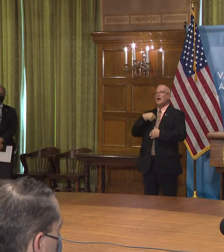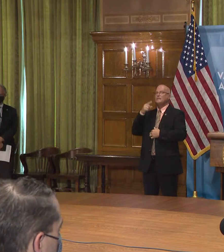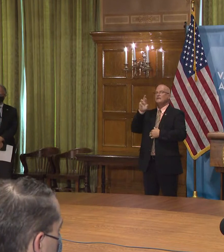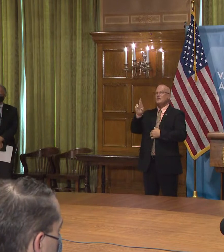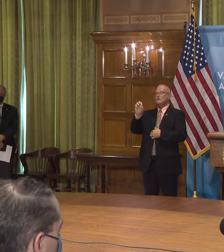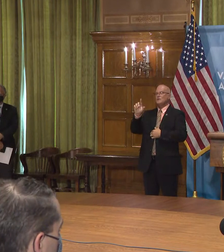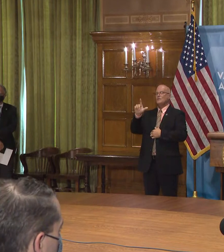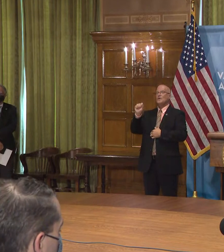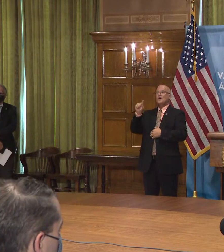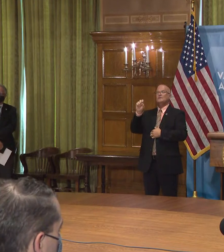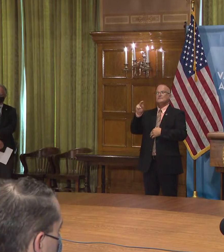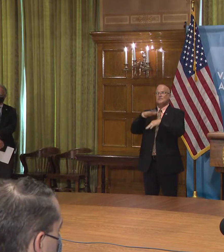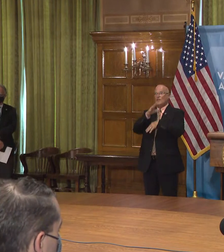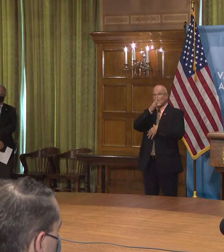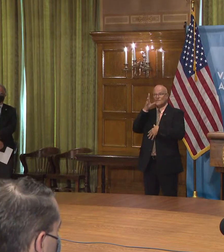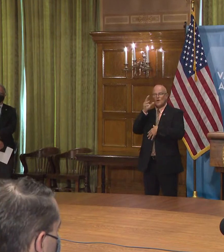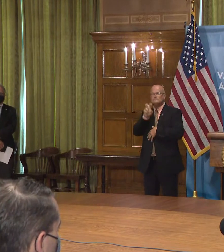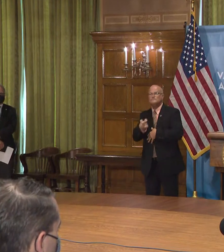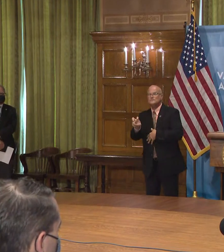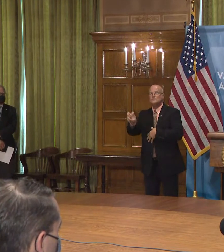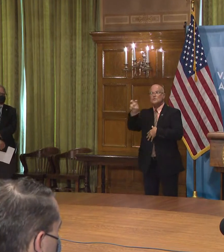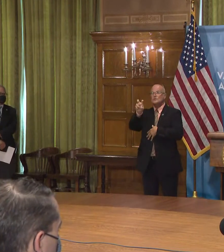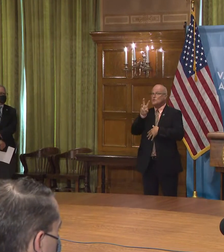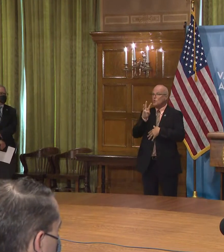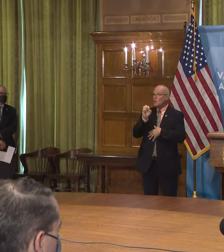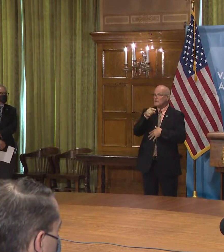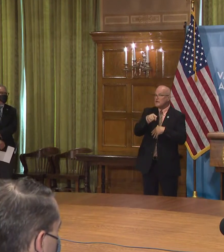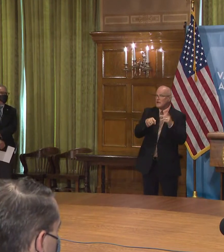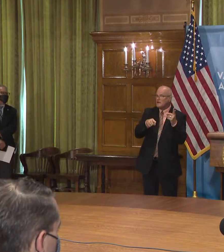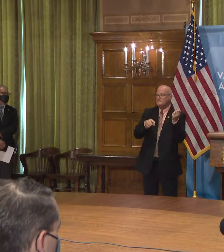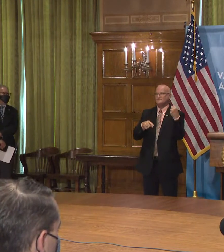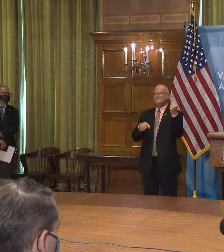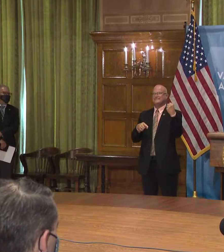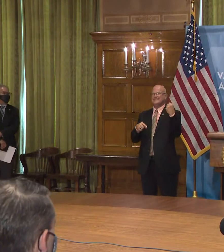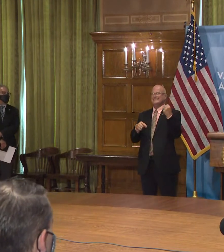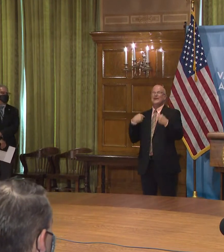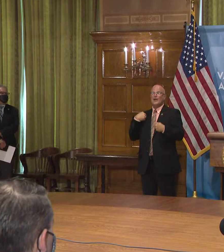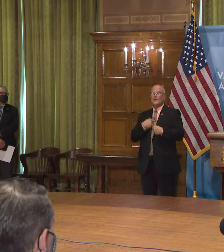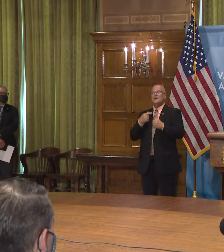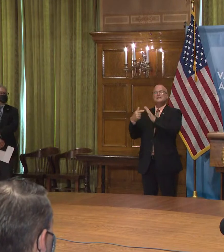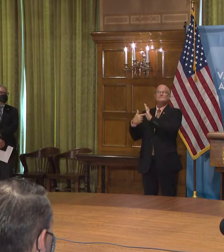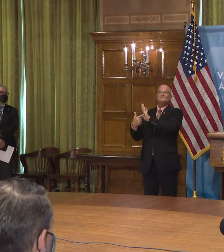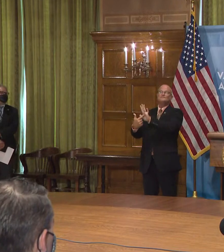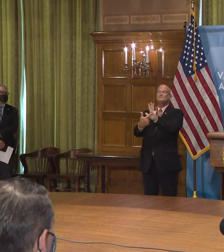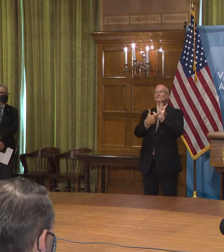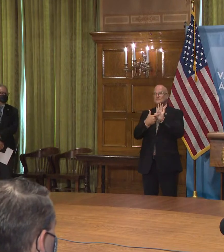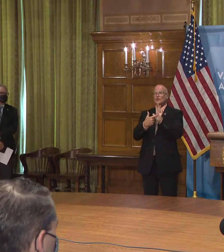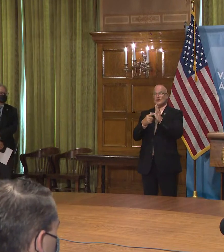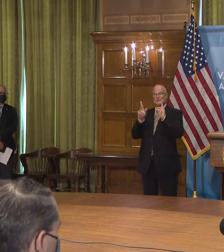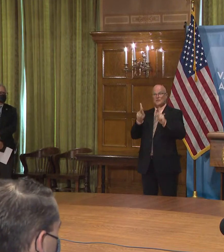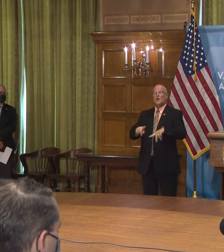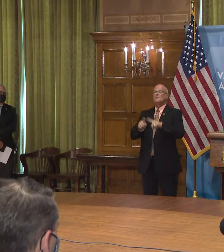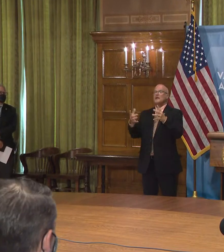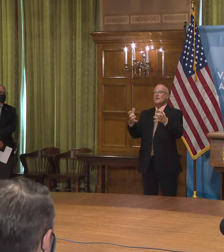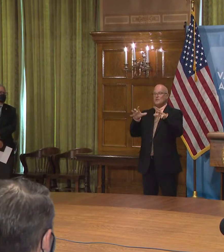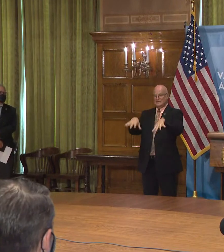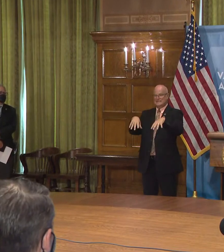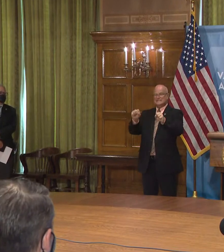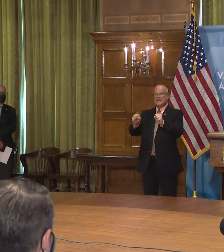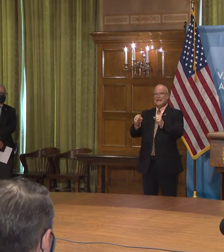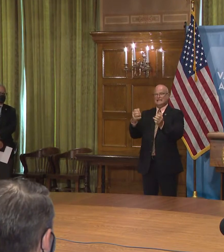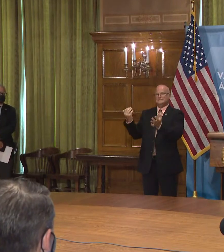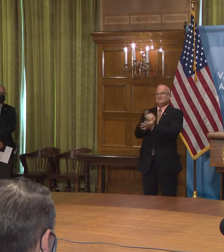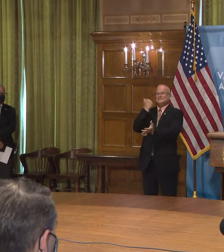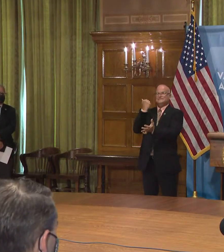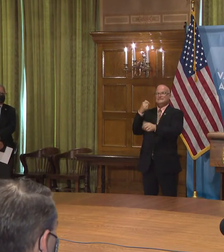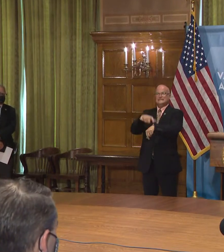on their farm taking a tour. Wes, are you going to be there? Yes, sir. And so we'll be able to showcase it in person, but I want to take